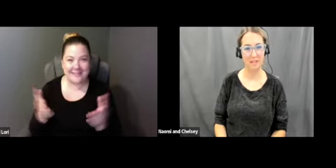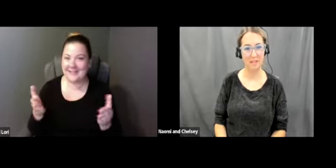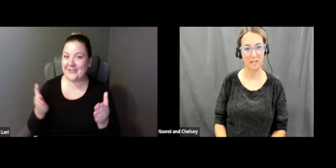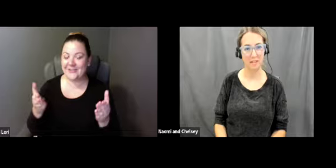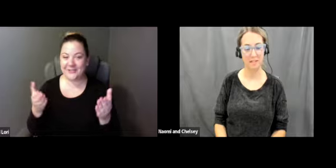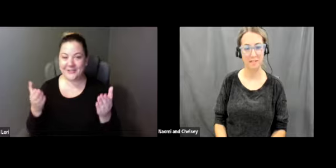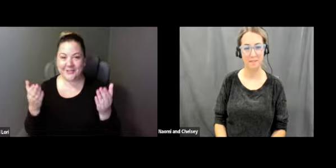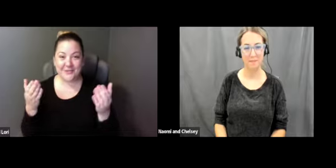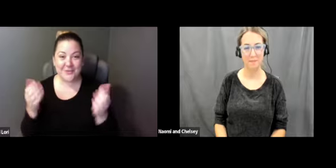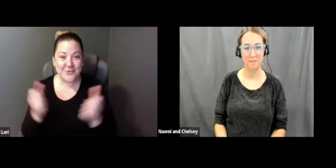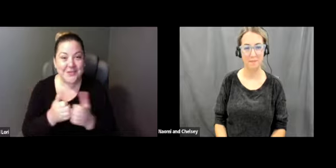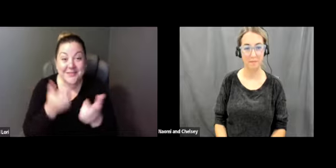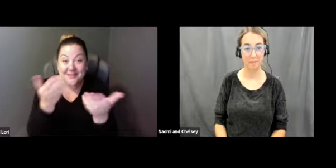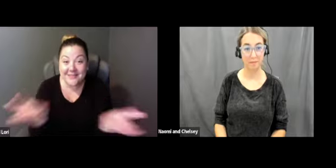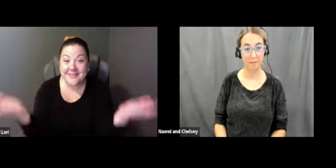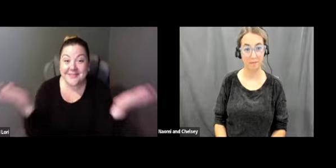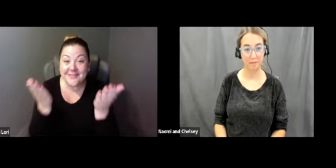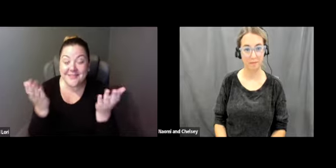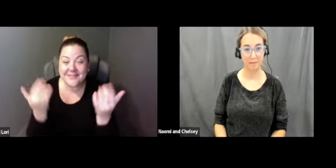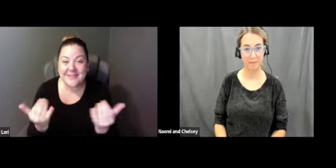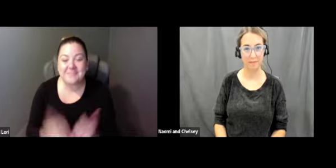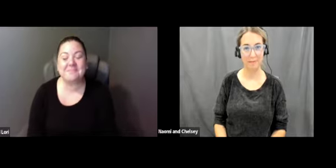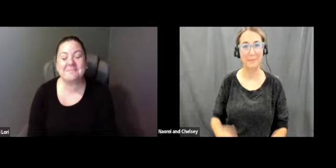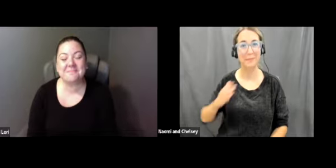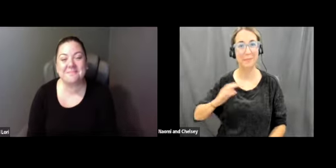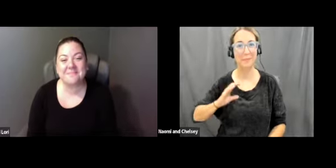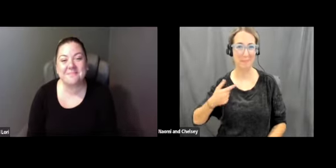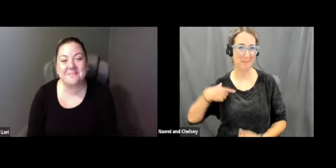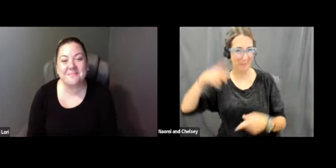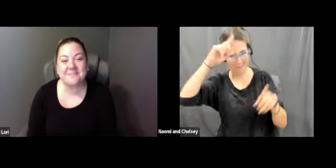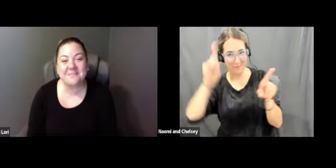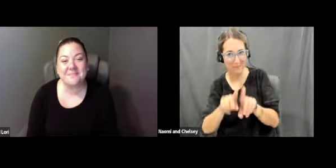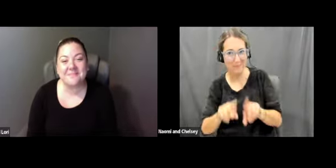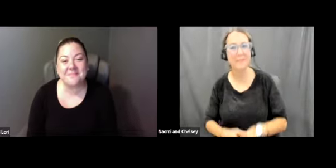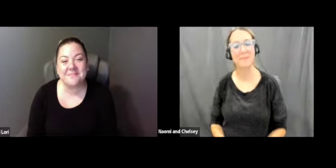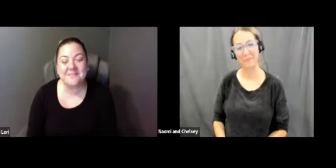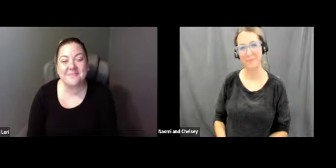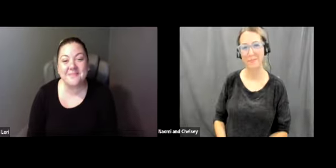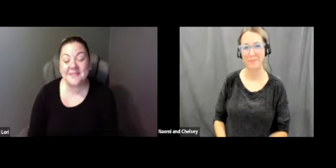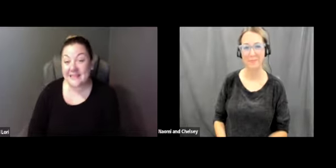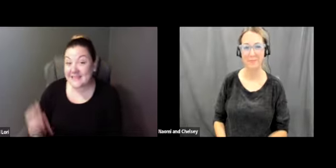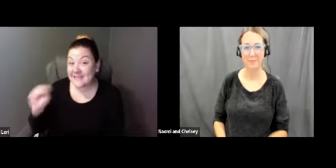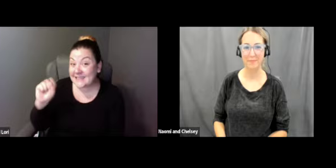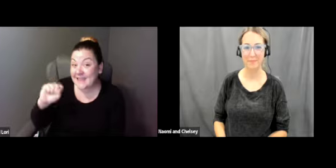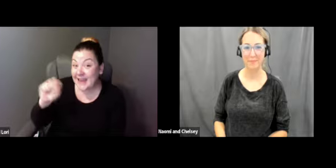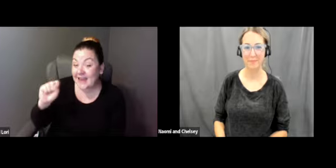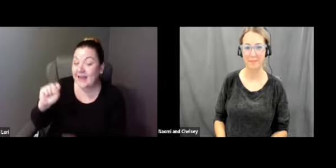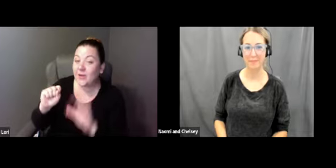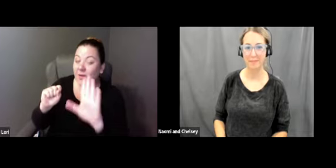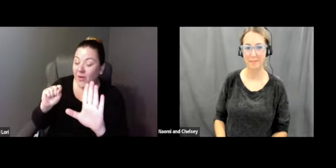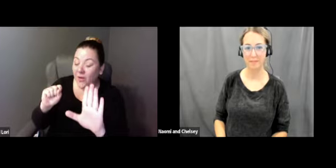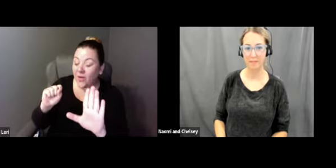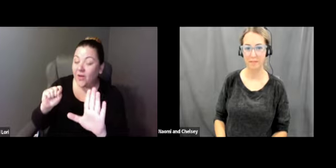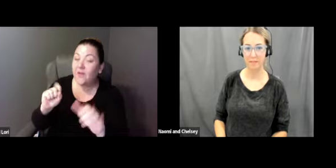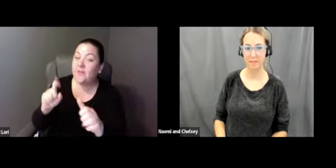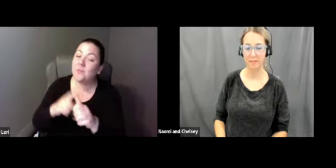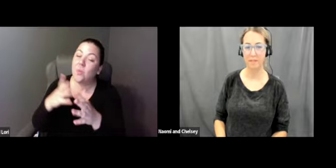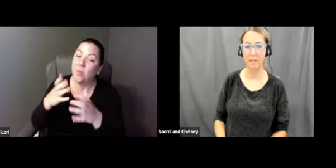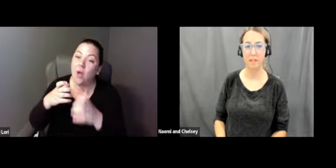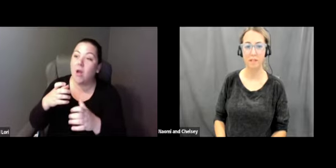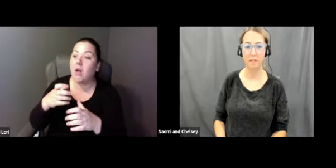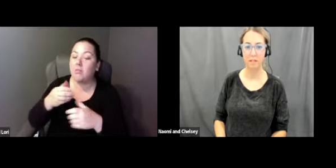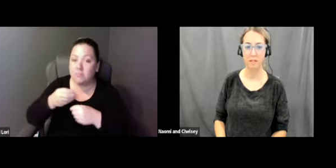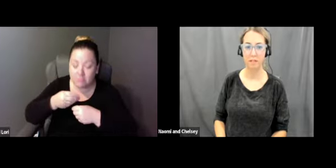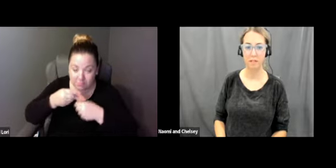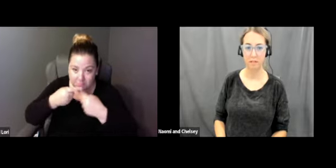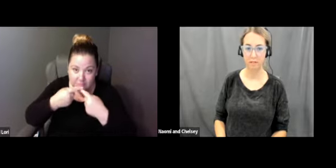here with you both. Chelsey here, same here. Sadie here. First, we want to publicly thank Lori and Chelsey from the